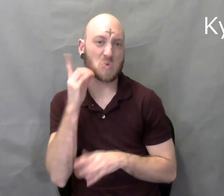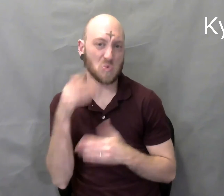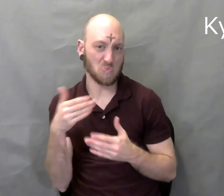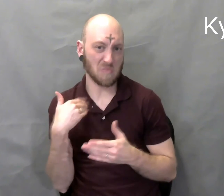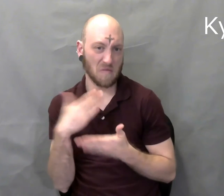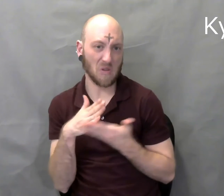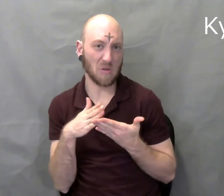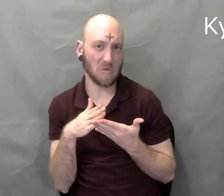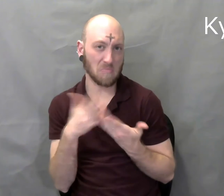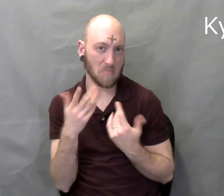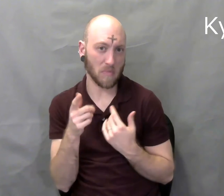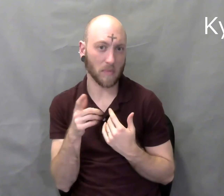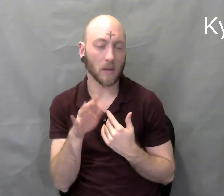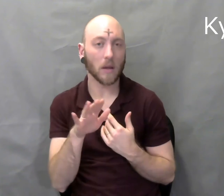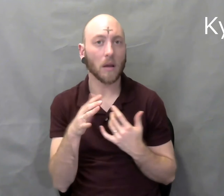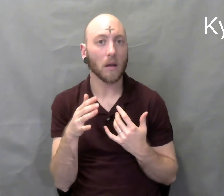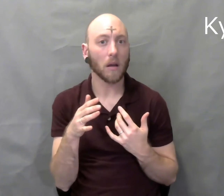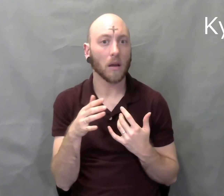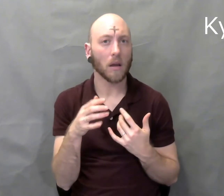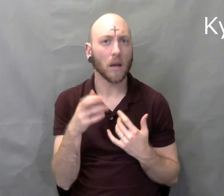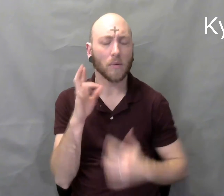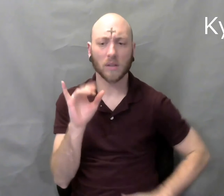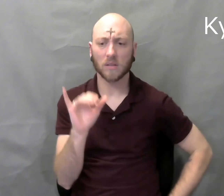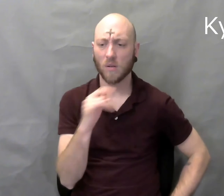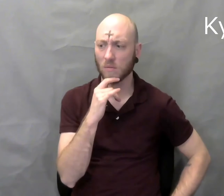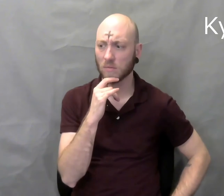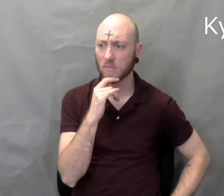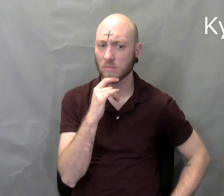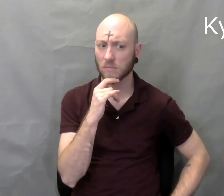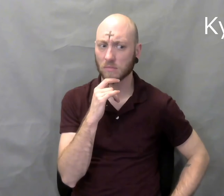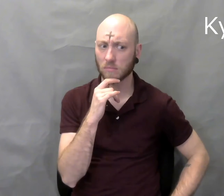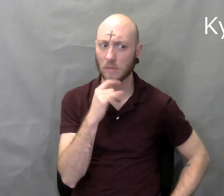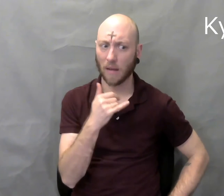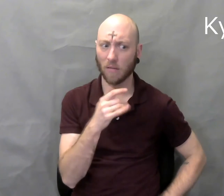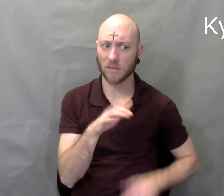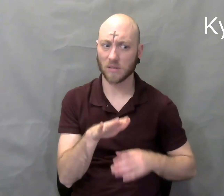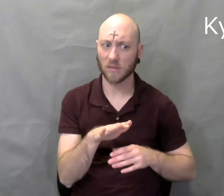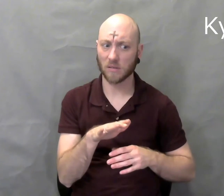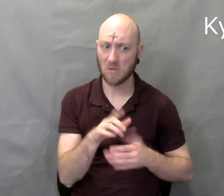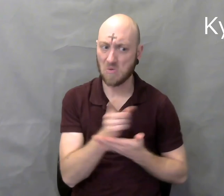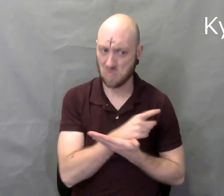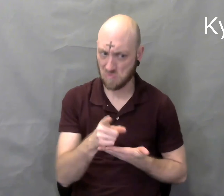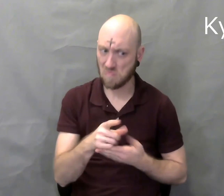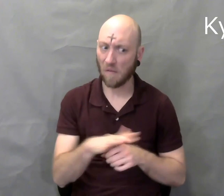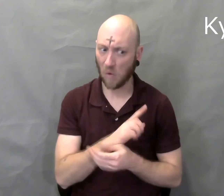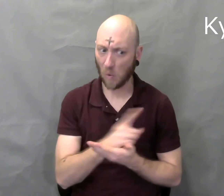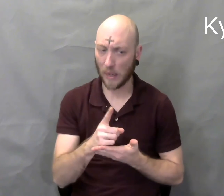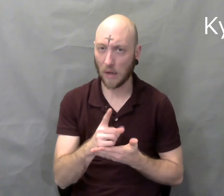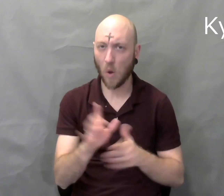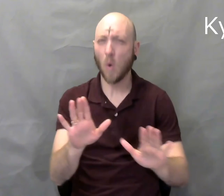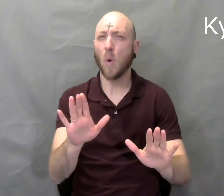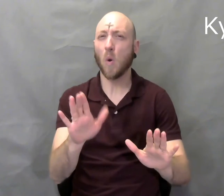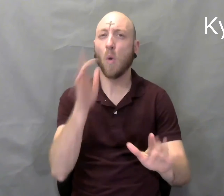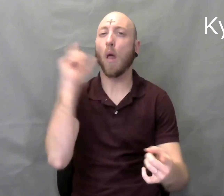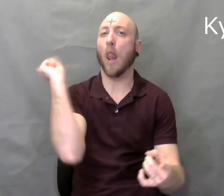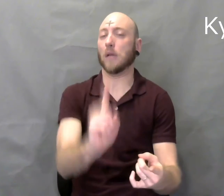And all of a sudden I'd catch myself like I'm drinking all week. And I'd be, oh, no, no, no, let me dial that back. Let me dial that back. Let me just smoke some weed